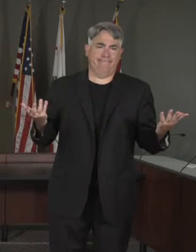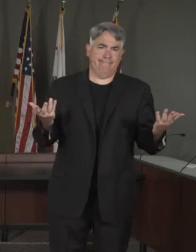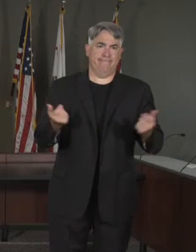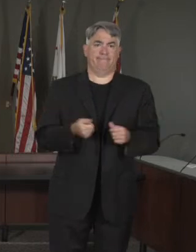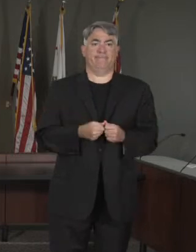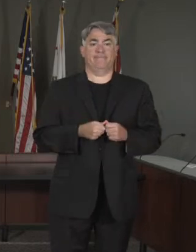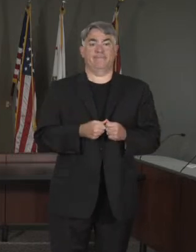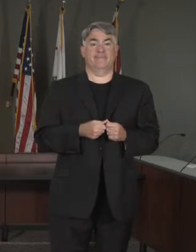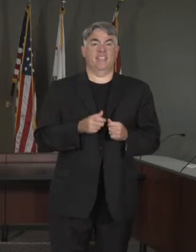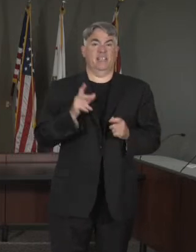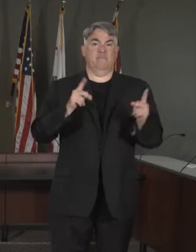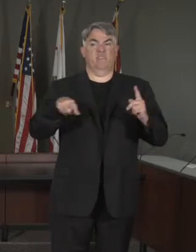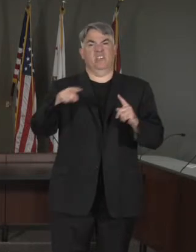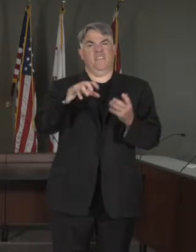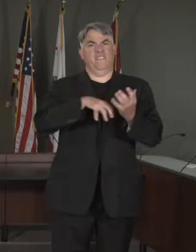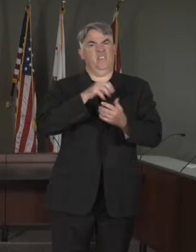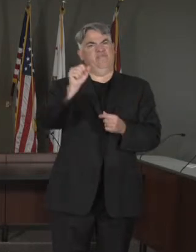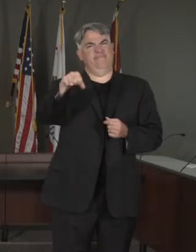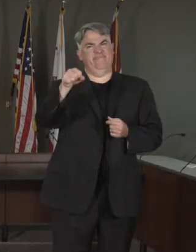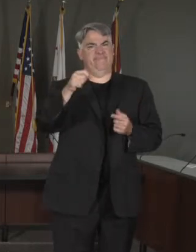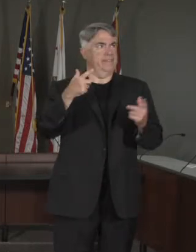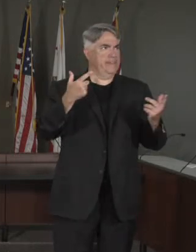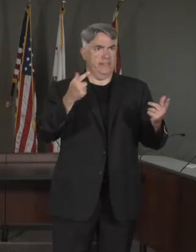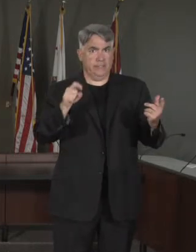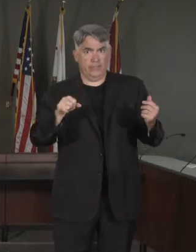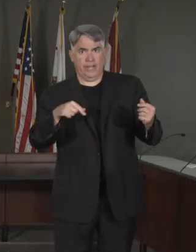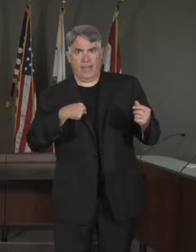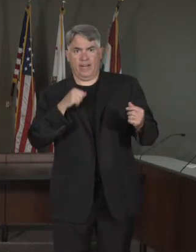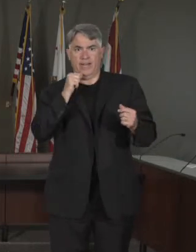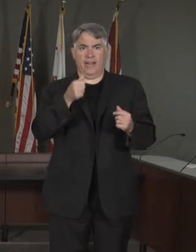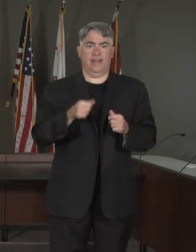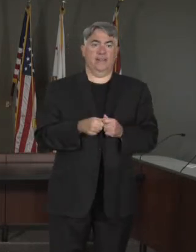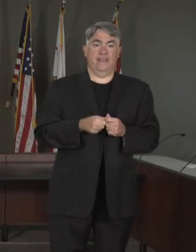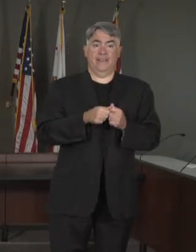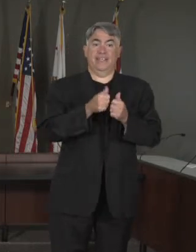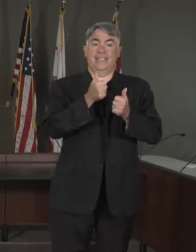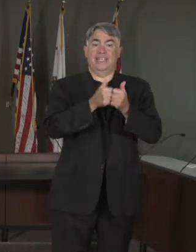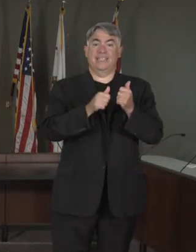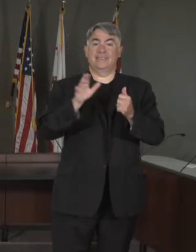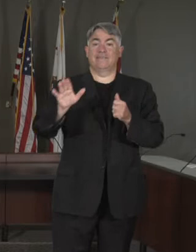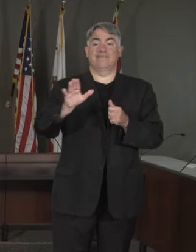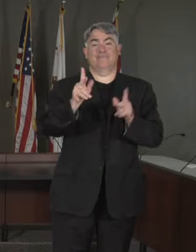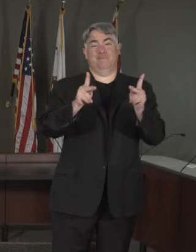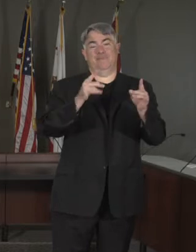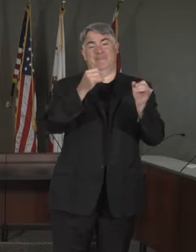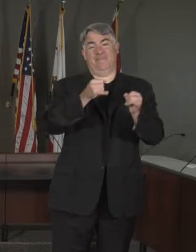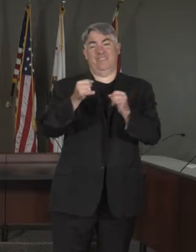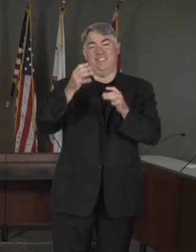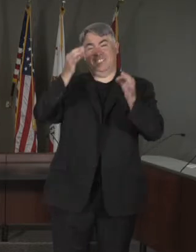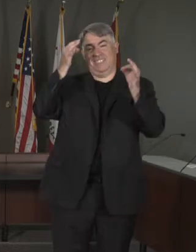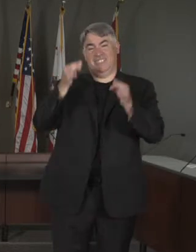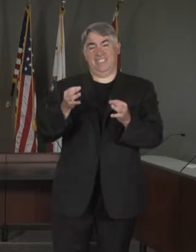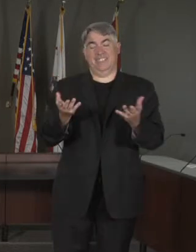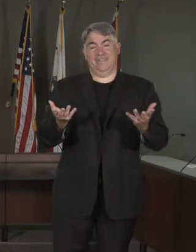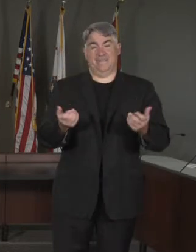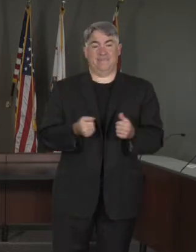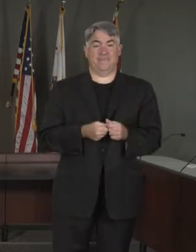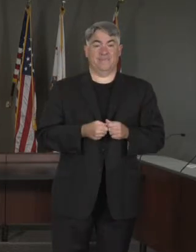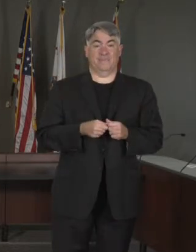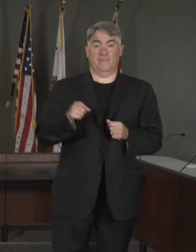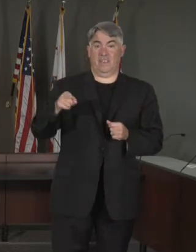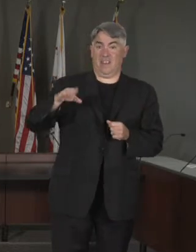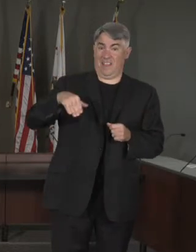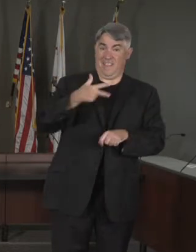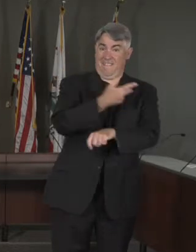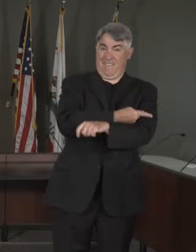for the public. I think it has to be a personal choice, particularly if you are not vaccinated. If you go into large crowds,